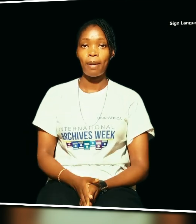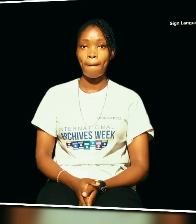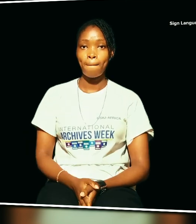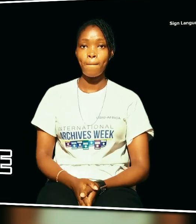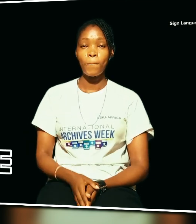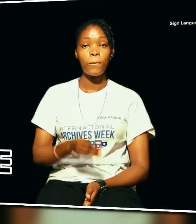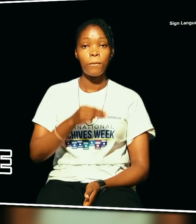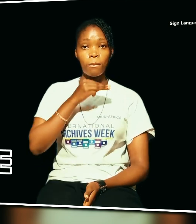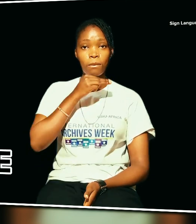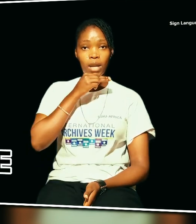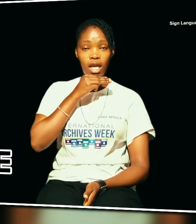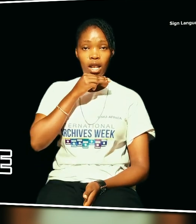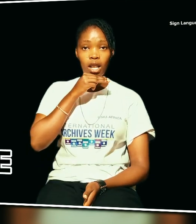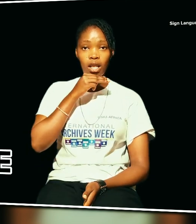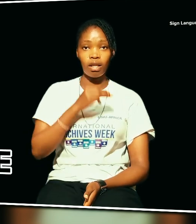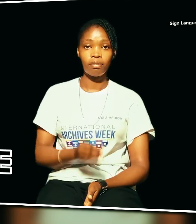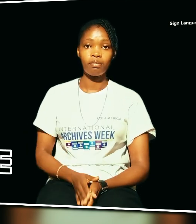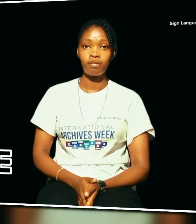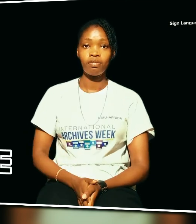Male.